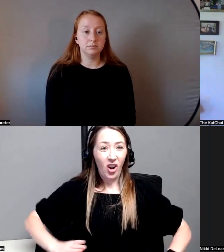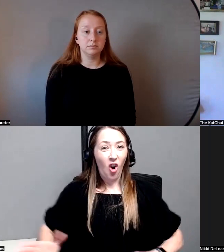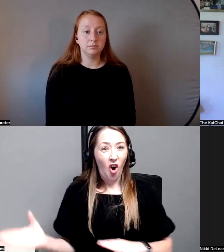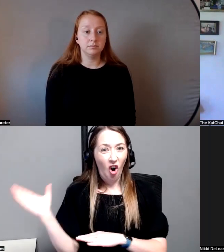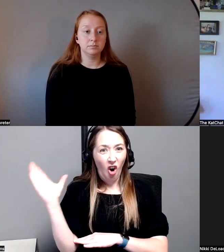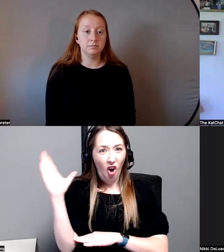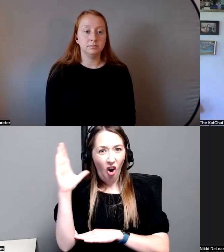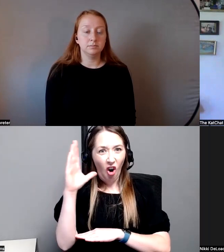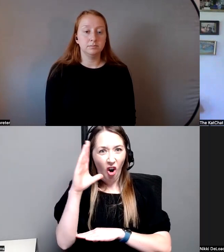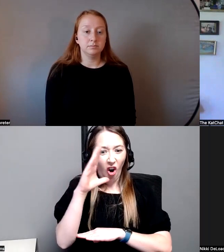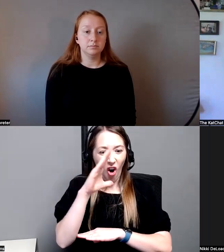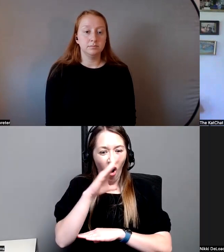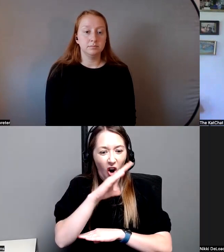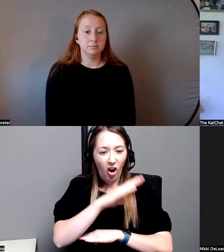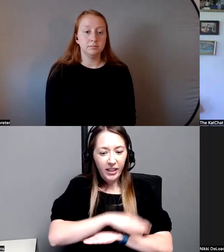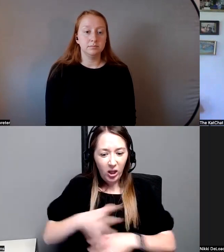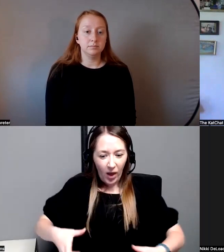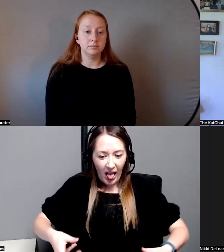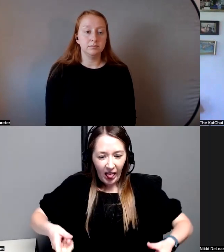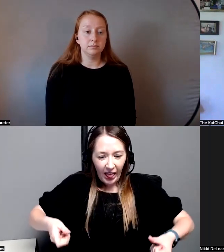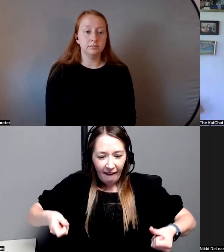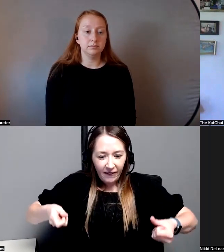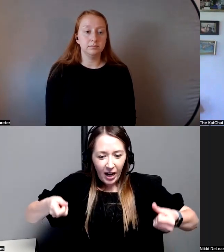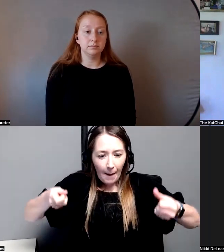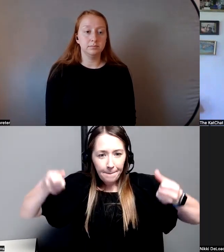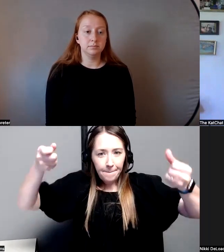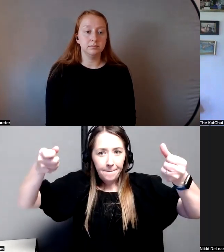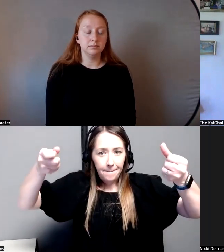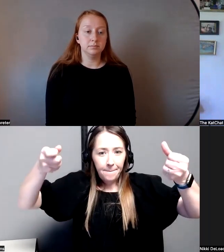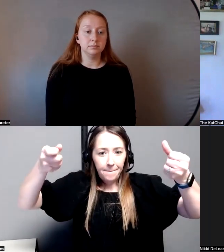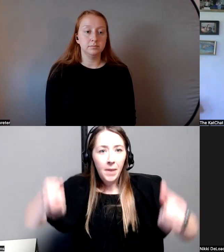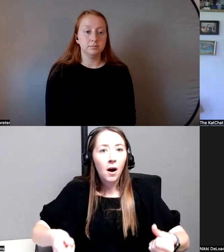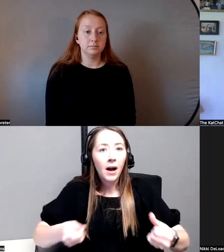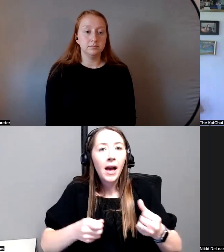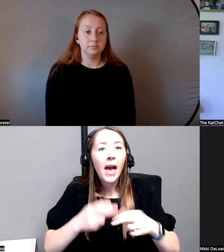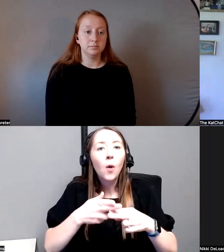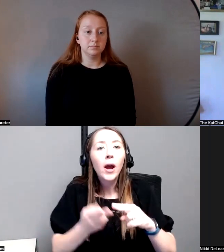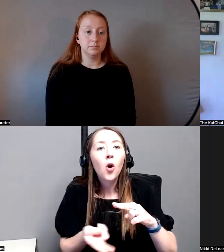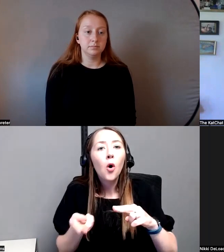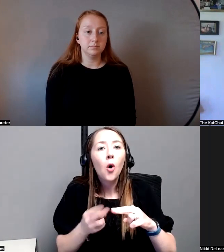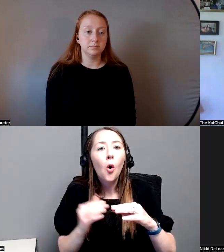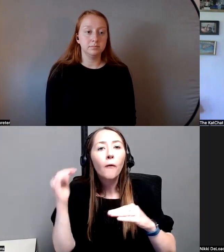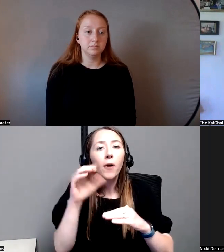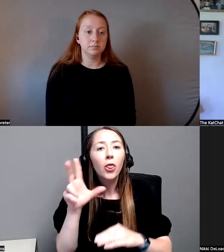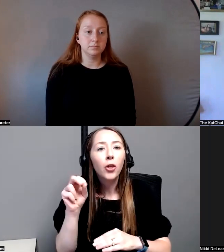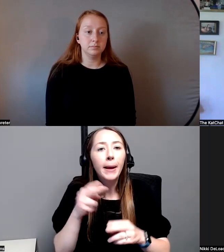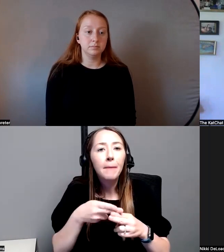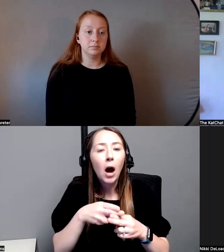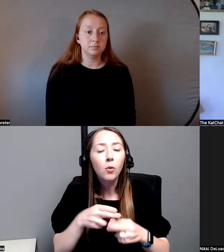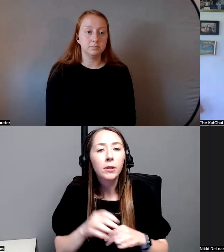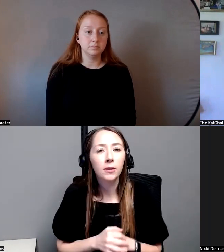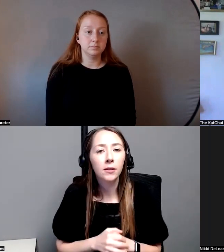mean, you would lift the dress up, like when I take it off, you'd lift it up, and it was like over 30 pounds, the dress. And when